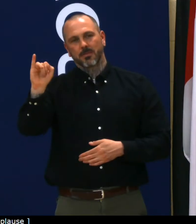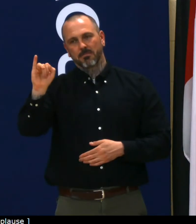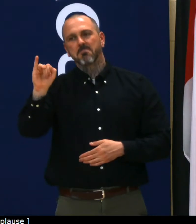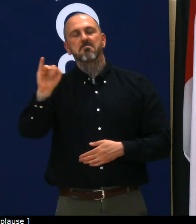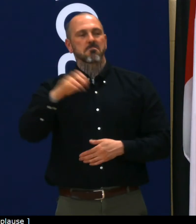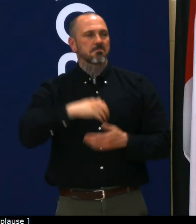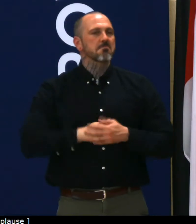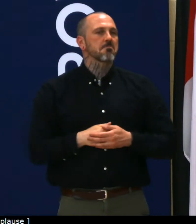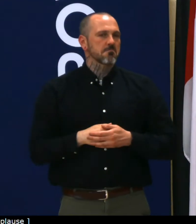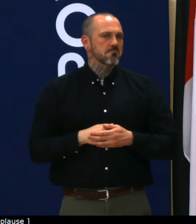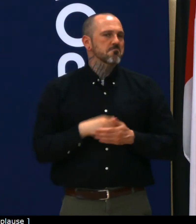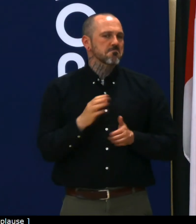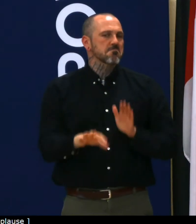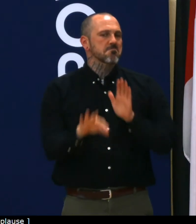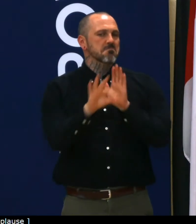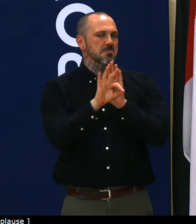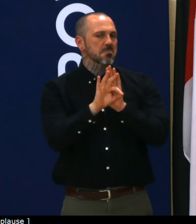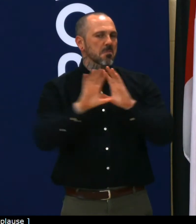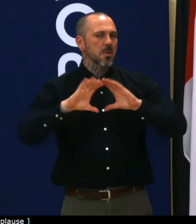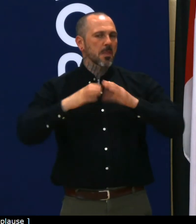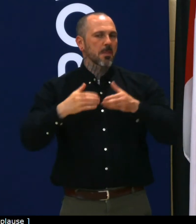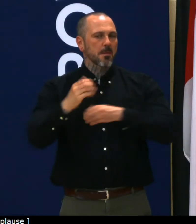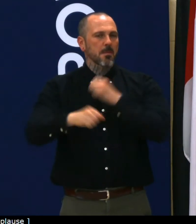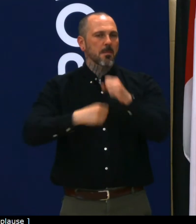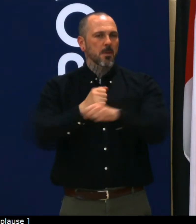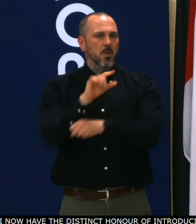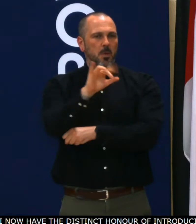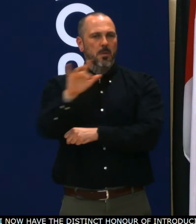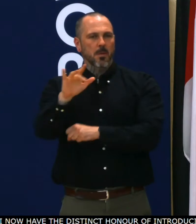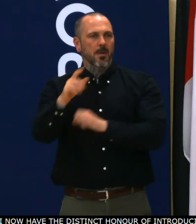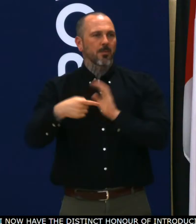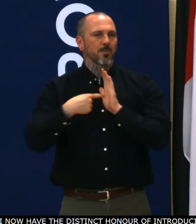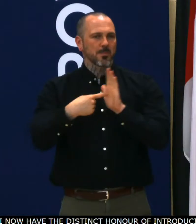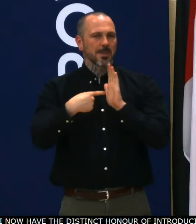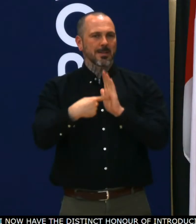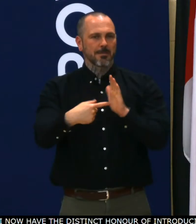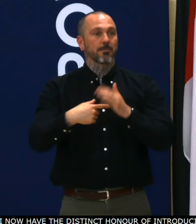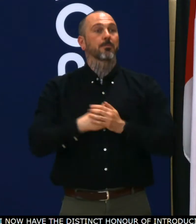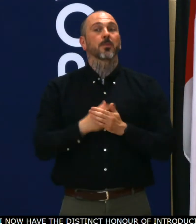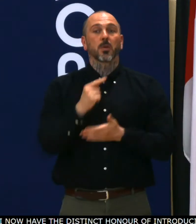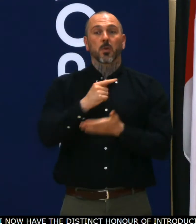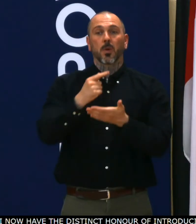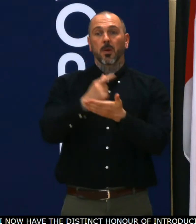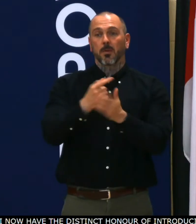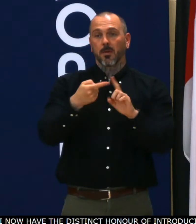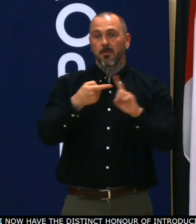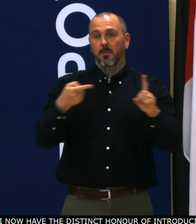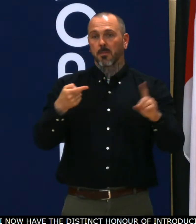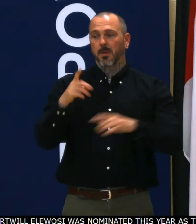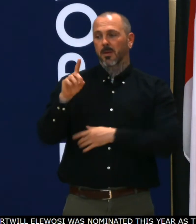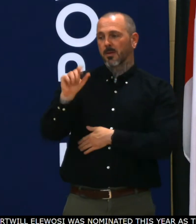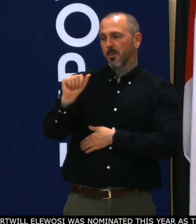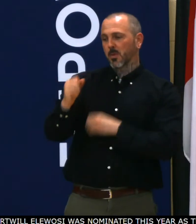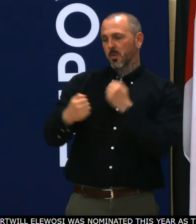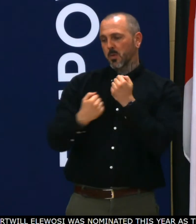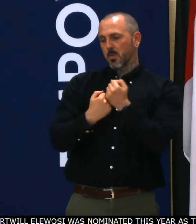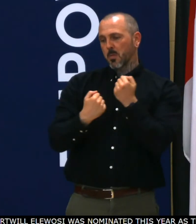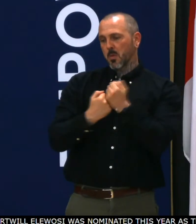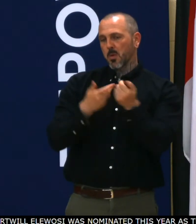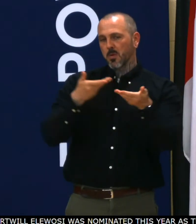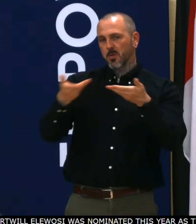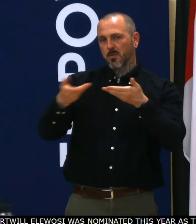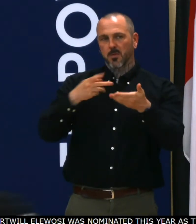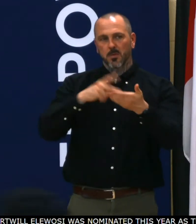the 2025 class. Hartwell is graduating today from our Disability Supports and